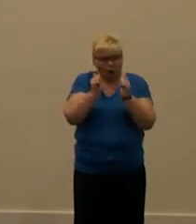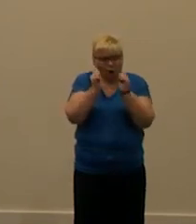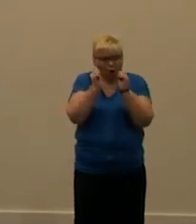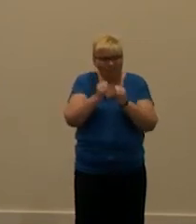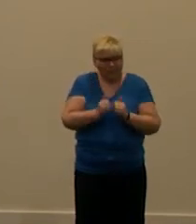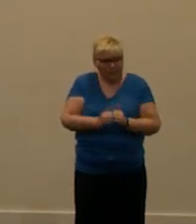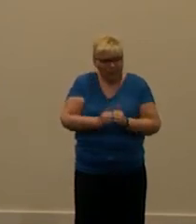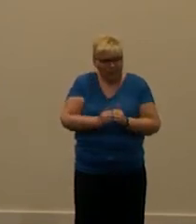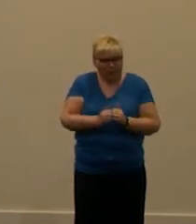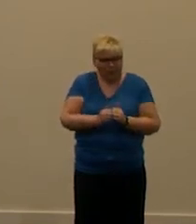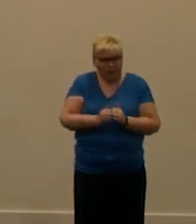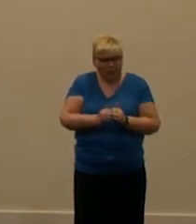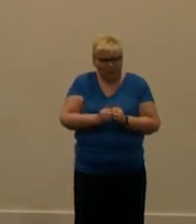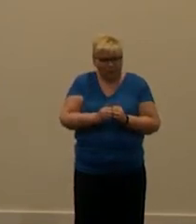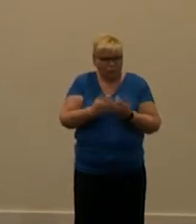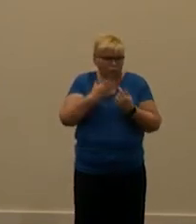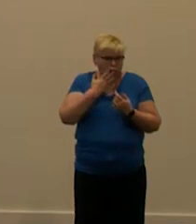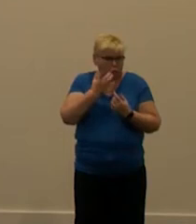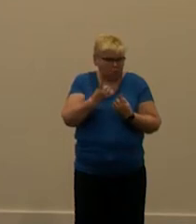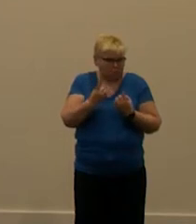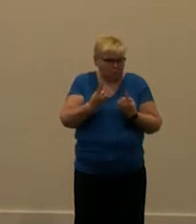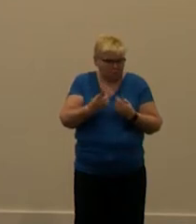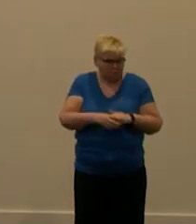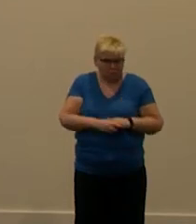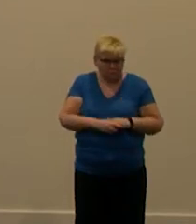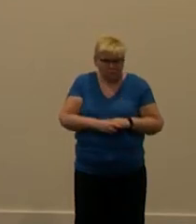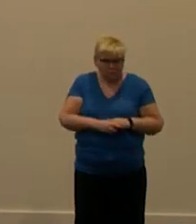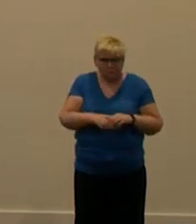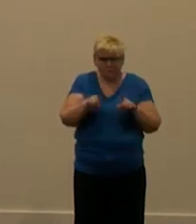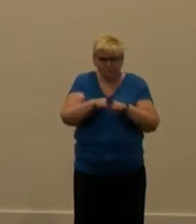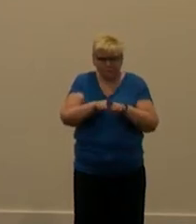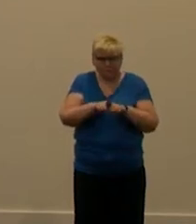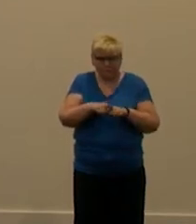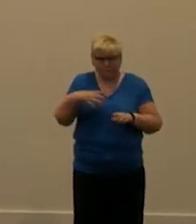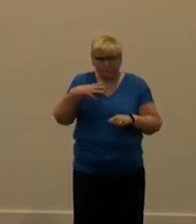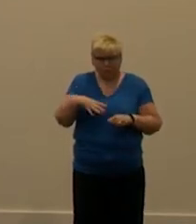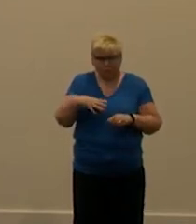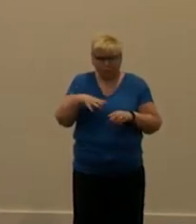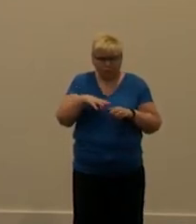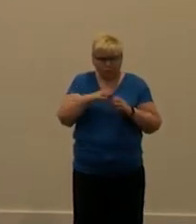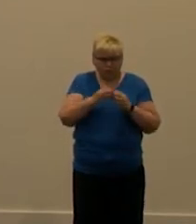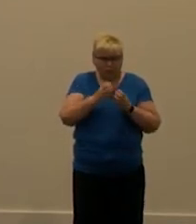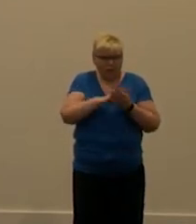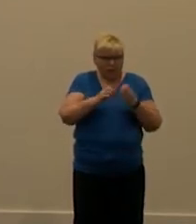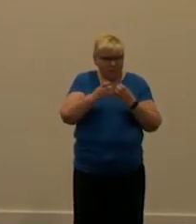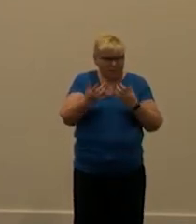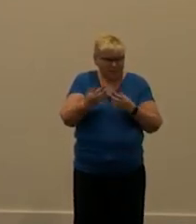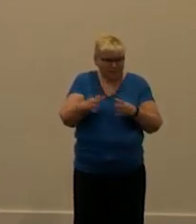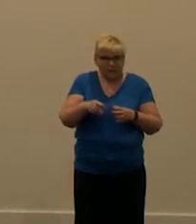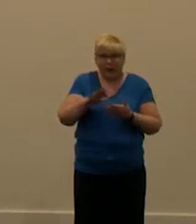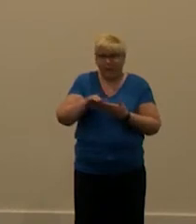dynamically propagation over BGP if you want. And at the end, we also need a virtual WAN hub site, and